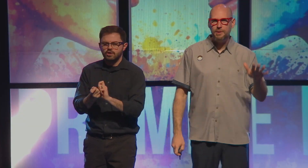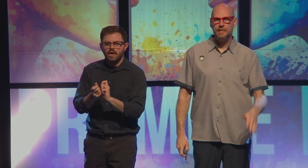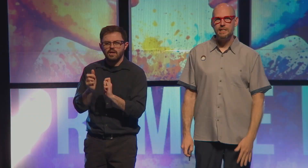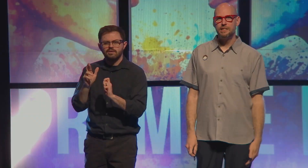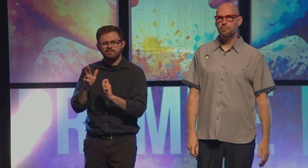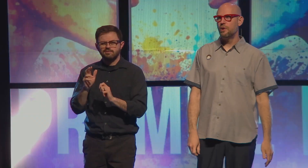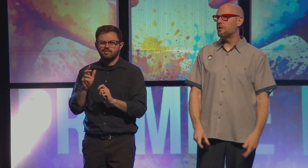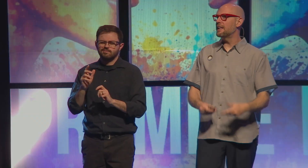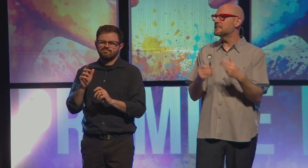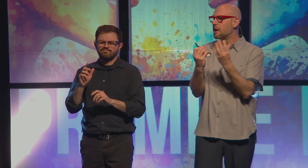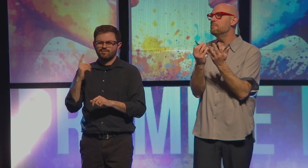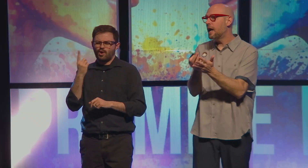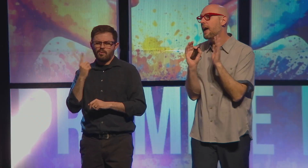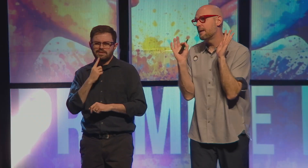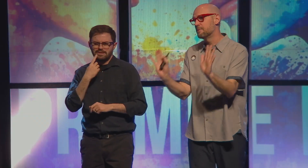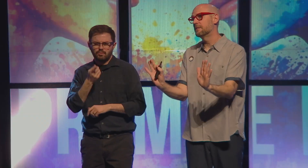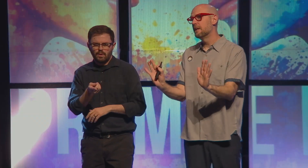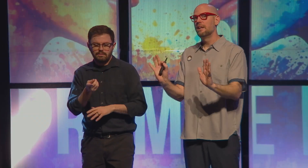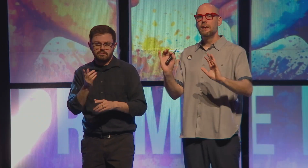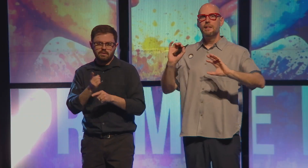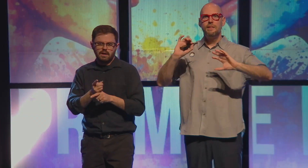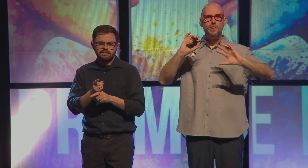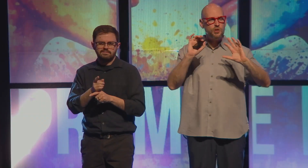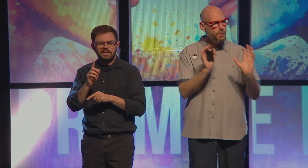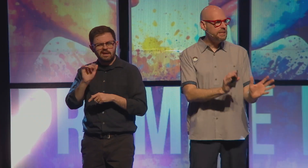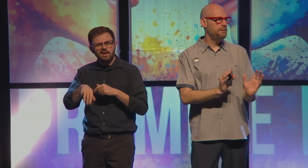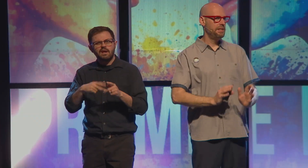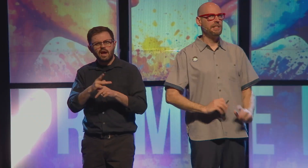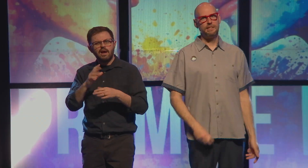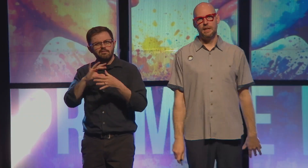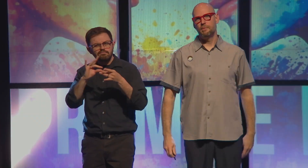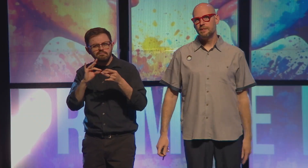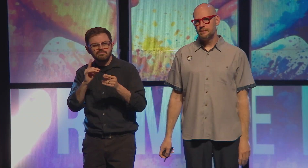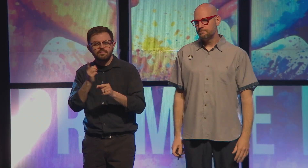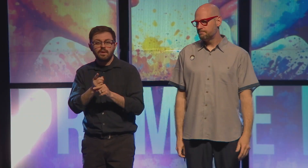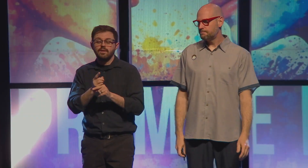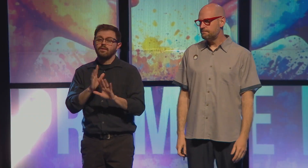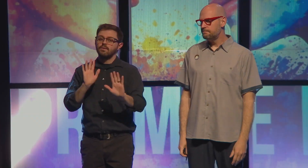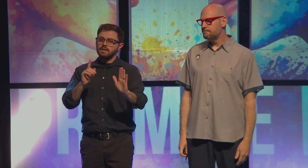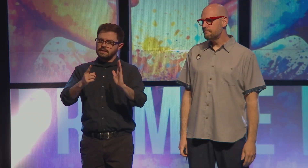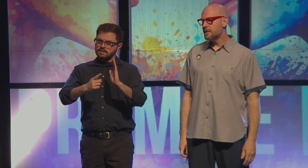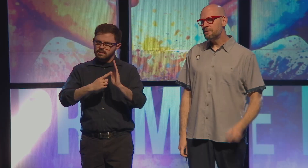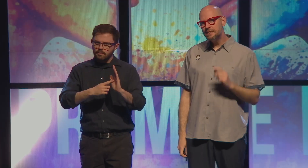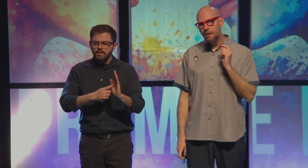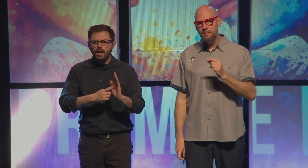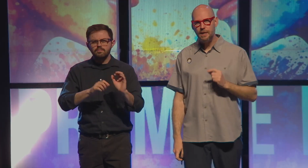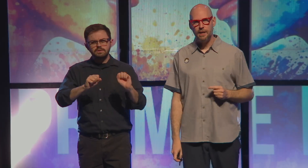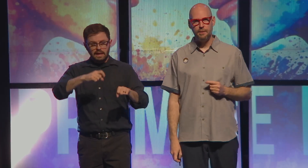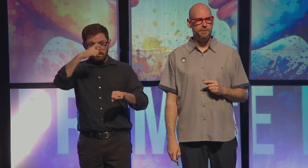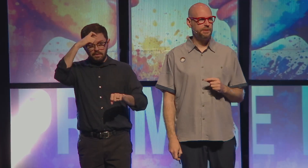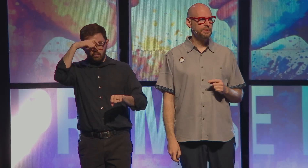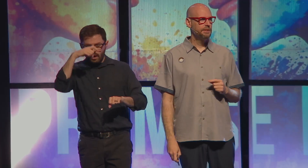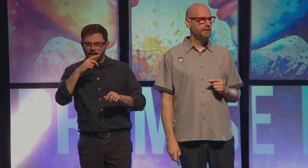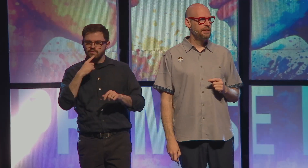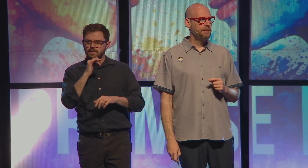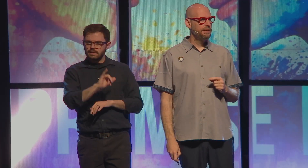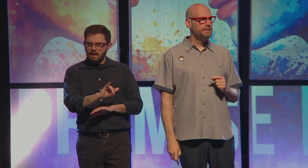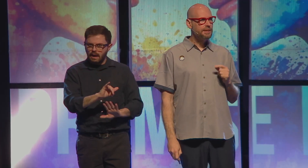People are always going to disappoint you. And sometimes there's wisdom in these statements. But